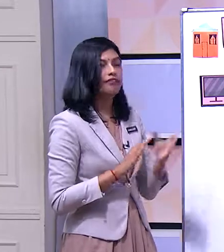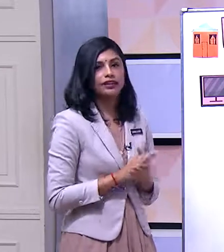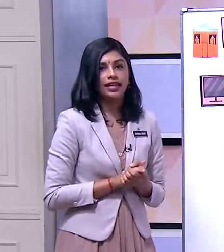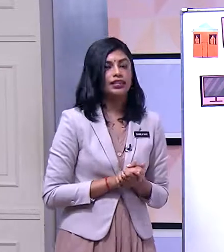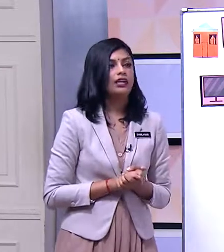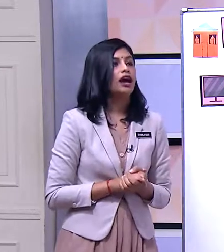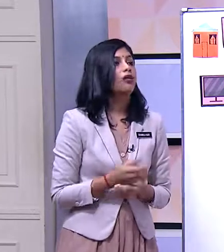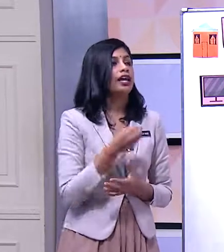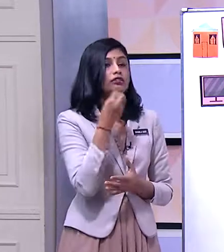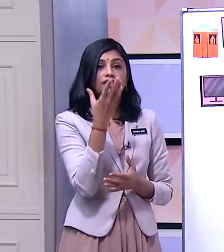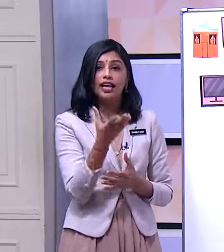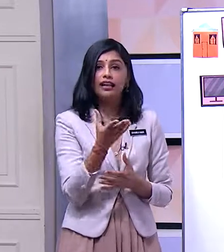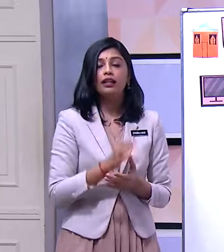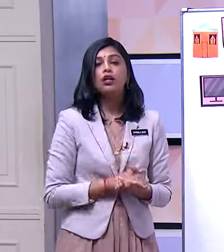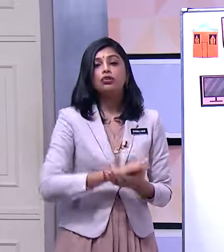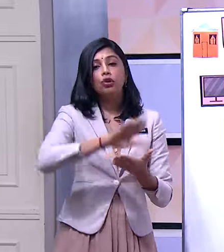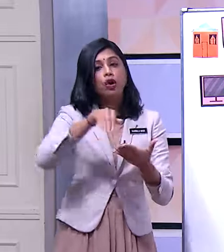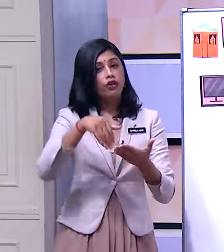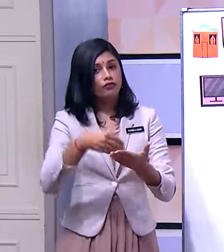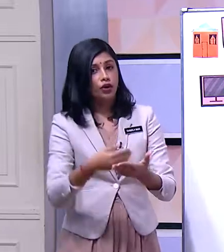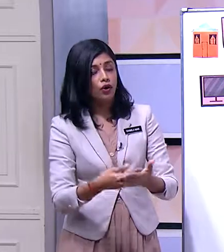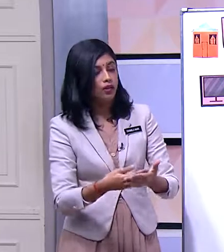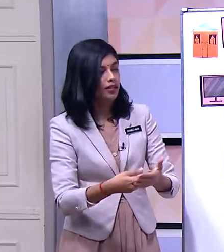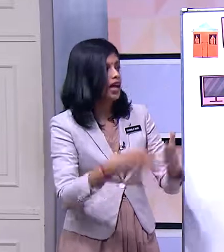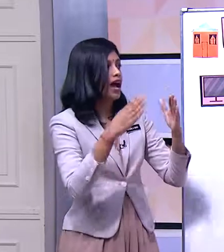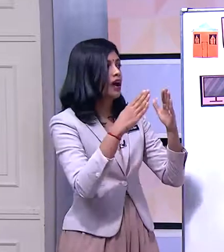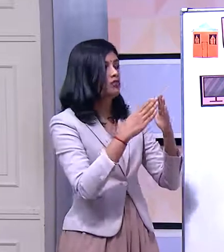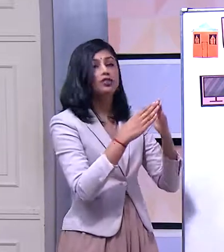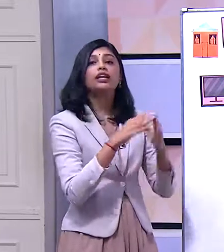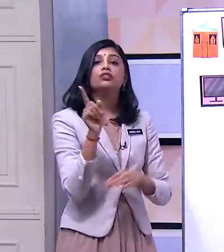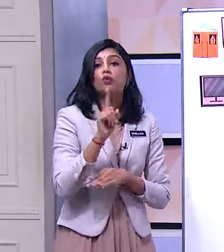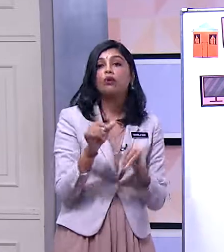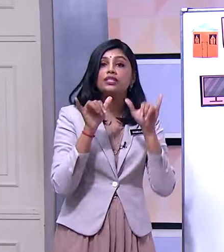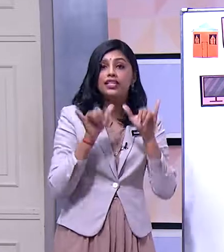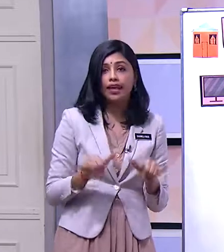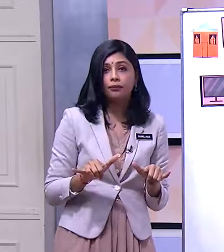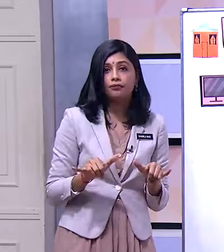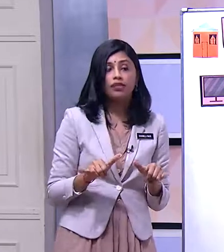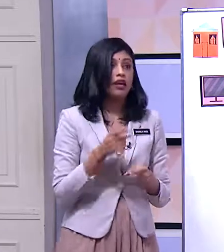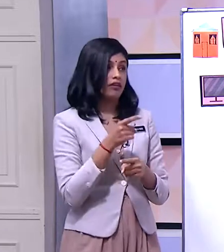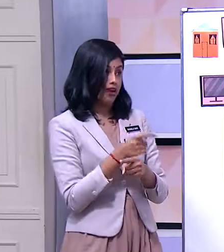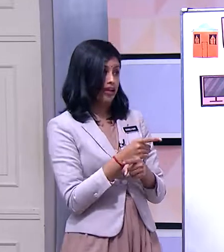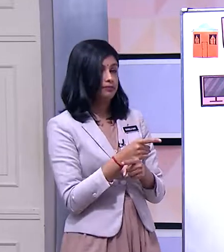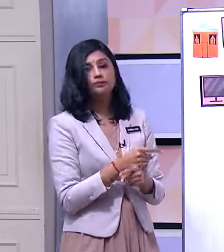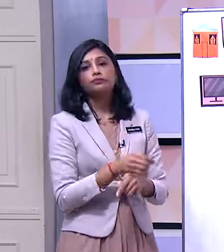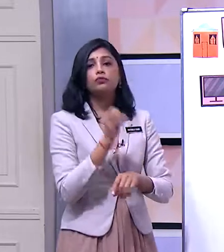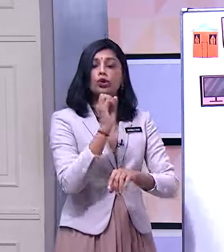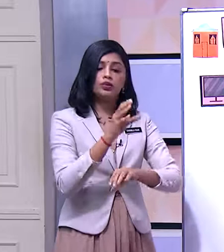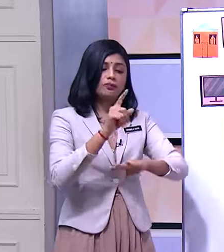forget, mm-hmm. I would like to tell to all of y'all, house is where we stay. Correct? We spend